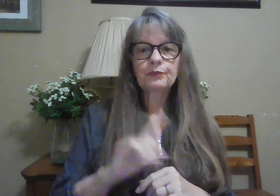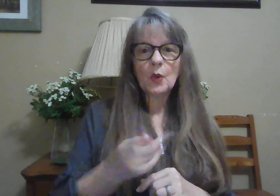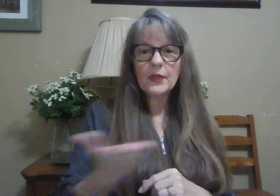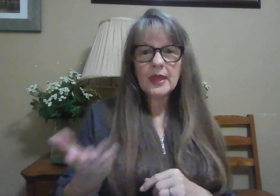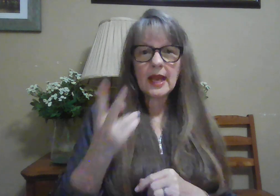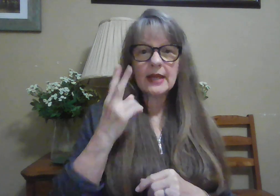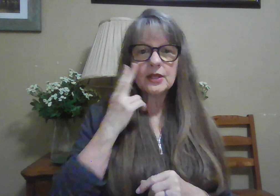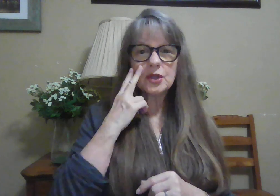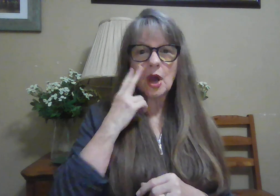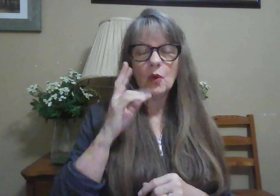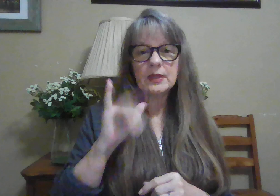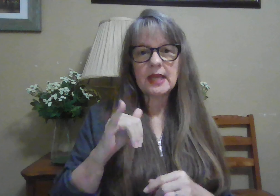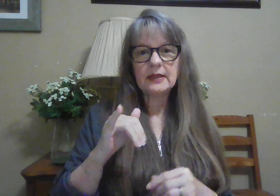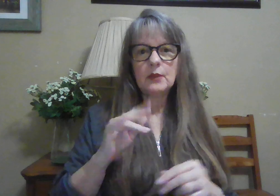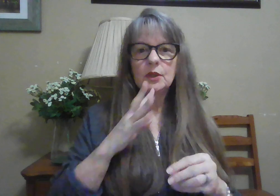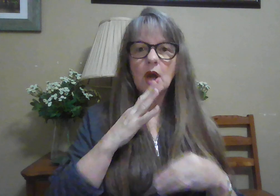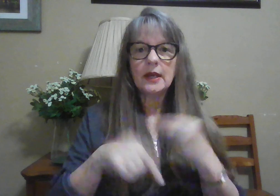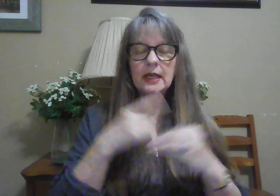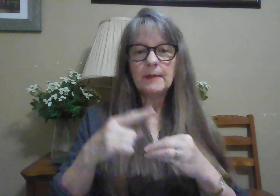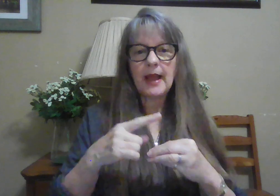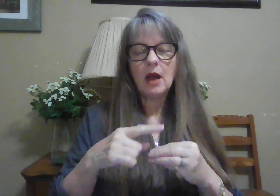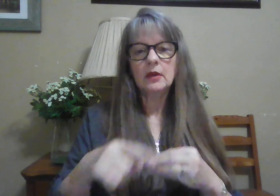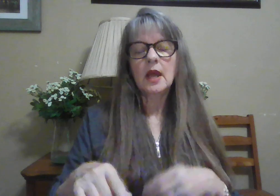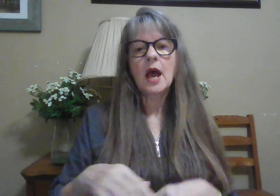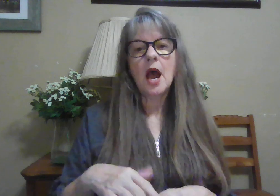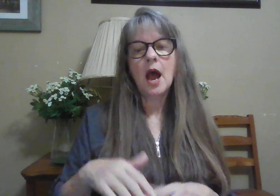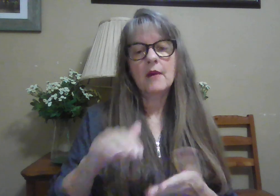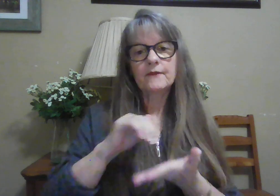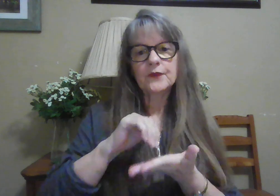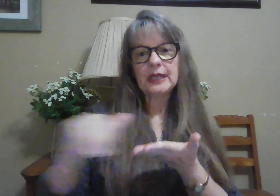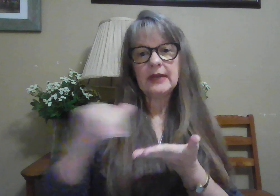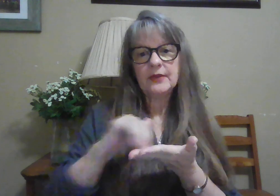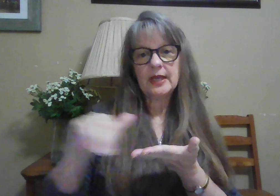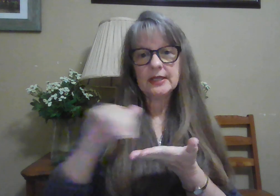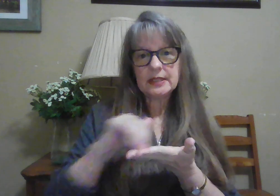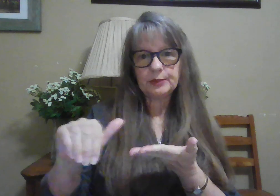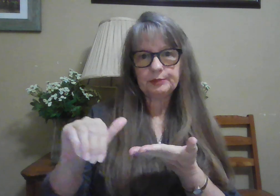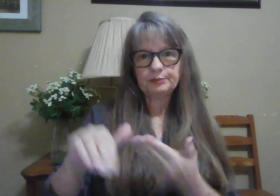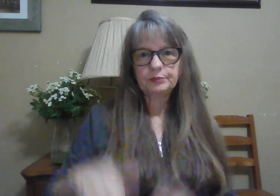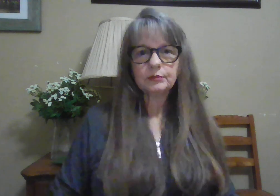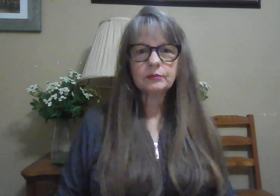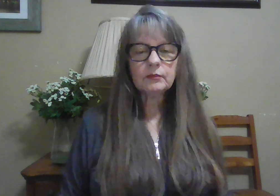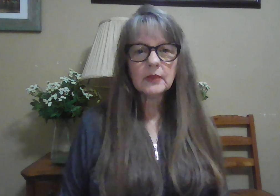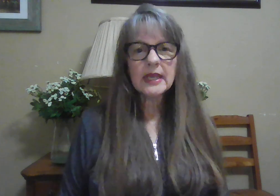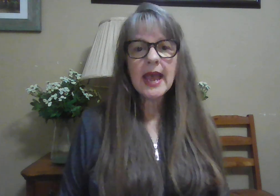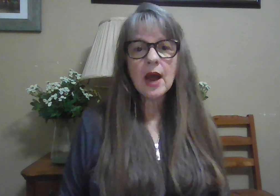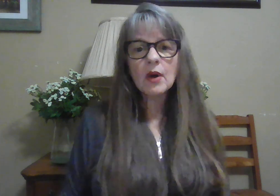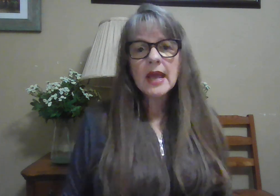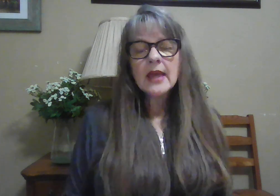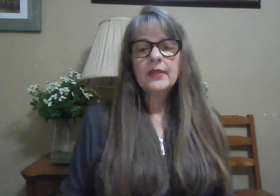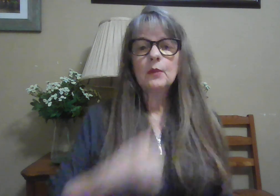one thing I saw was that they were talking about forgiveness. Now, they were